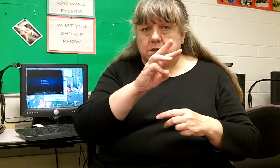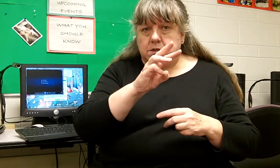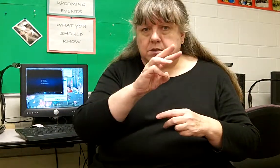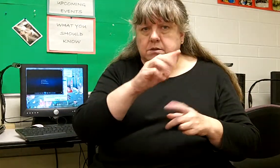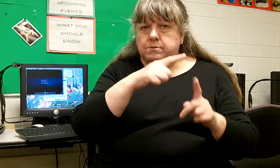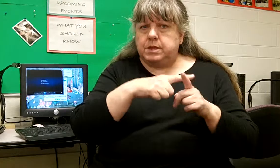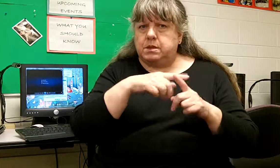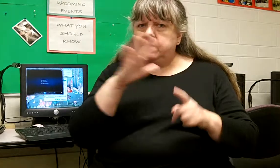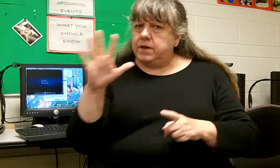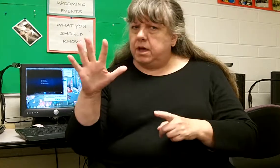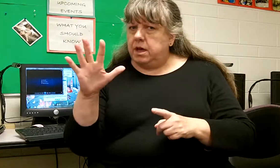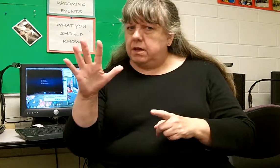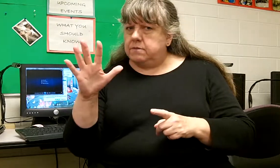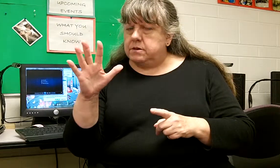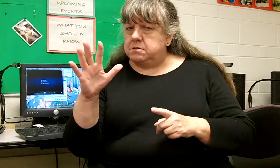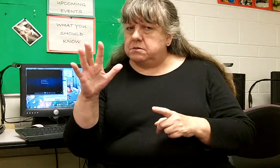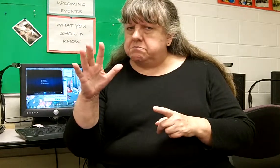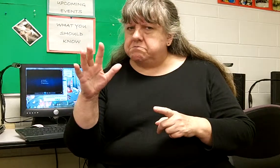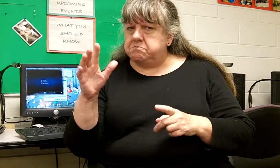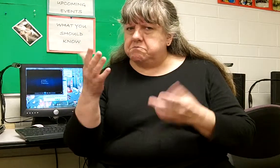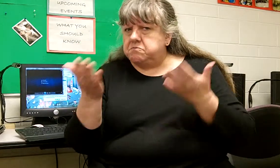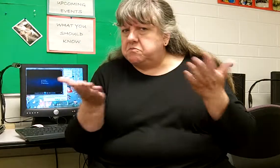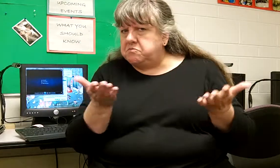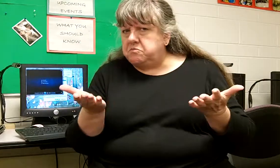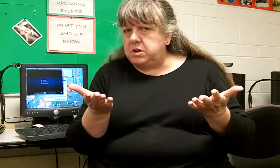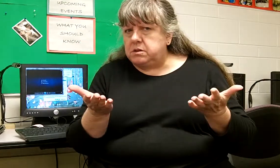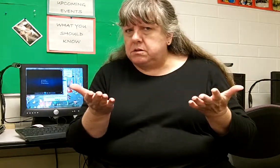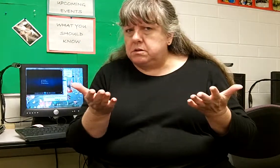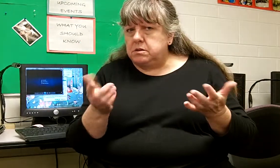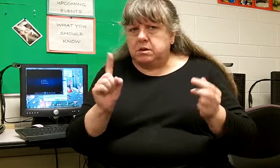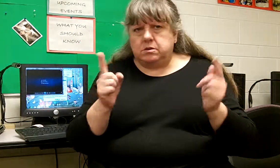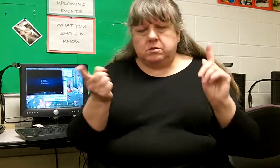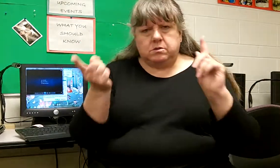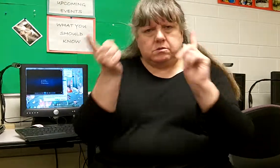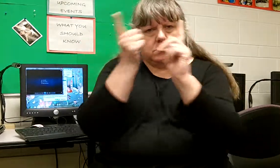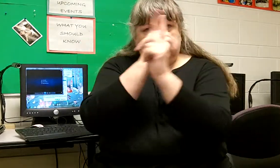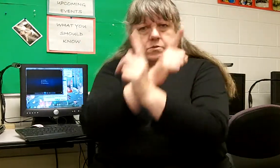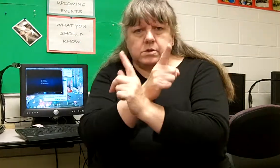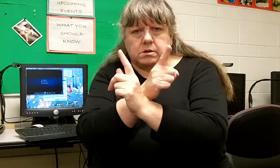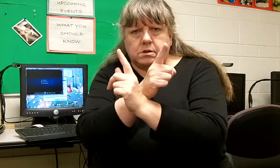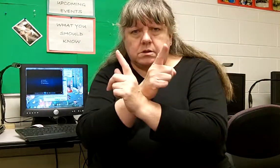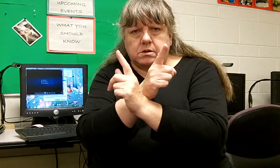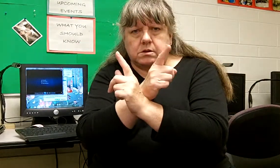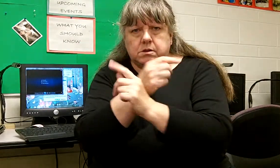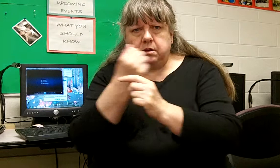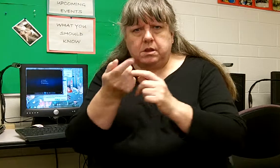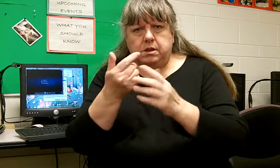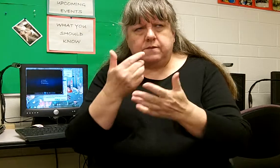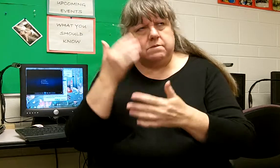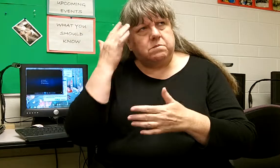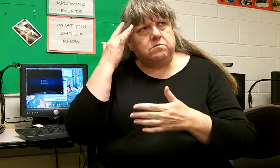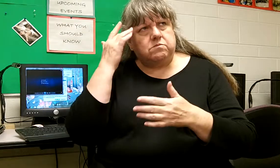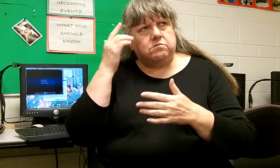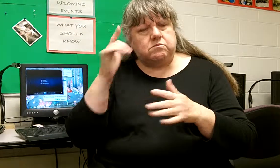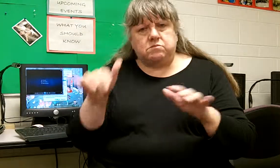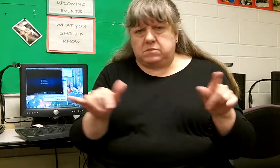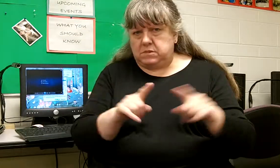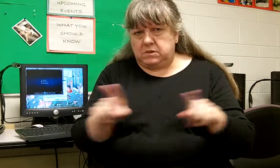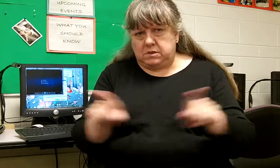Well, we're not going to see that. Can you switch the two numbers and get the same answer? Well, let's try that. I'm going to try it in a different color so we don't get all confused. So let's